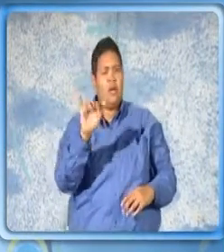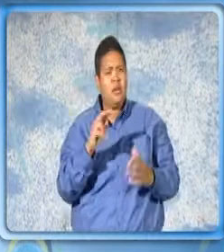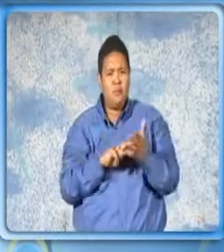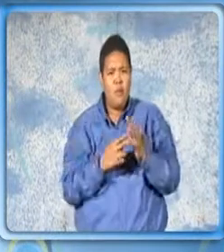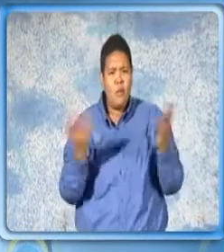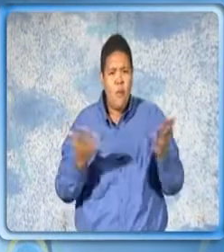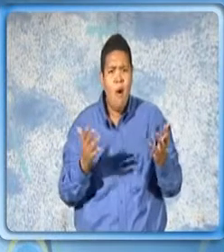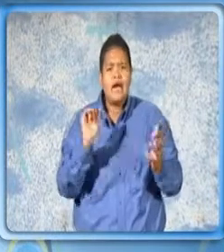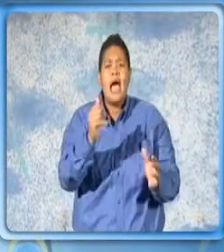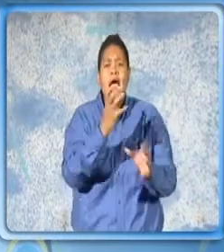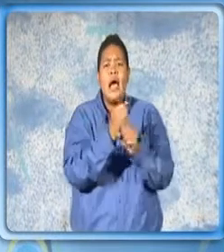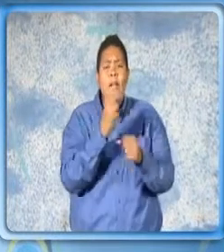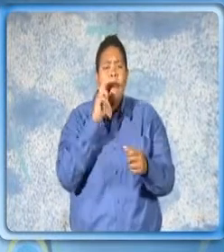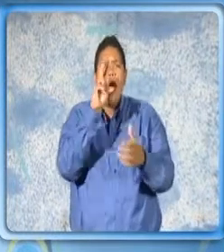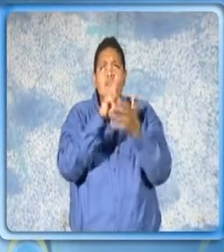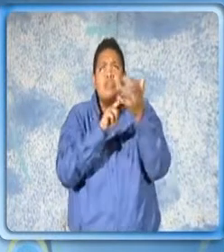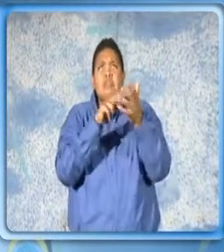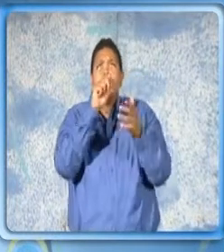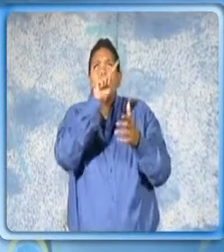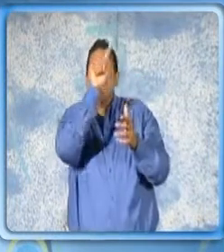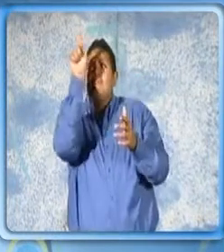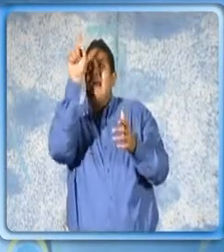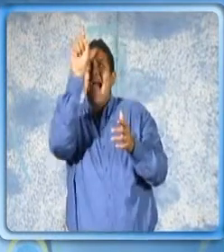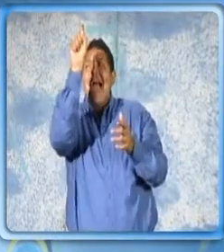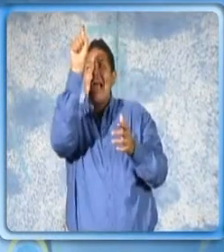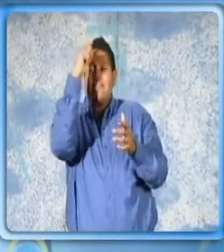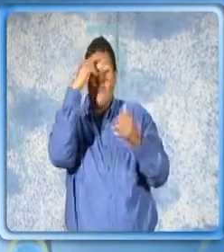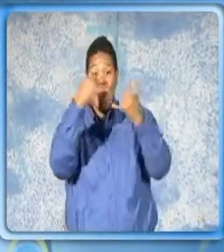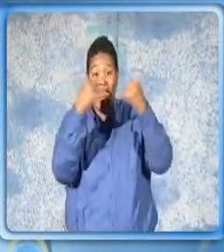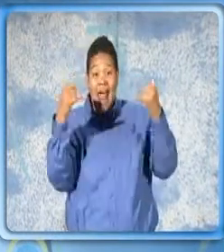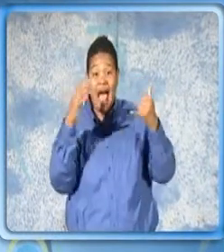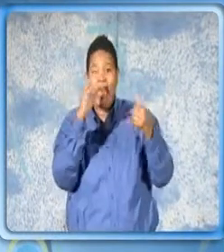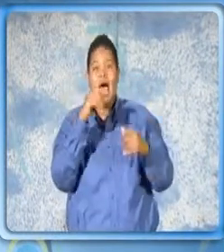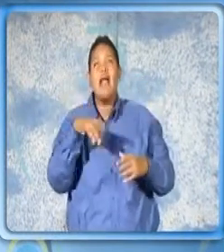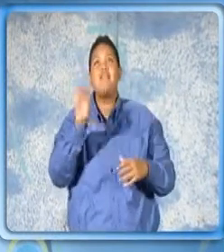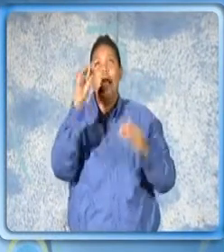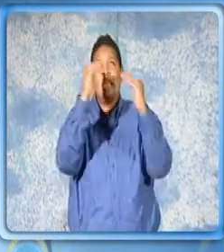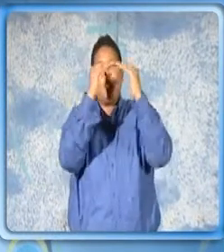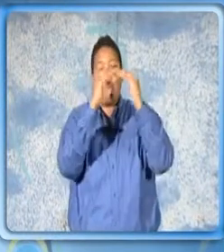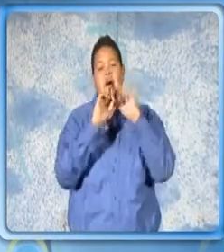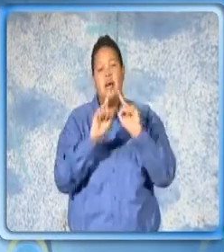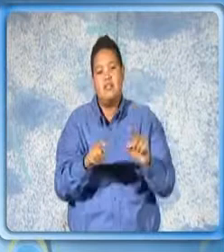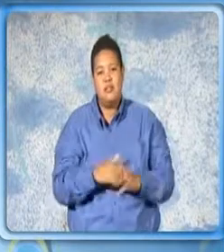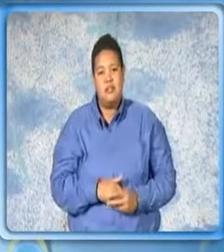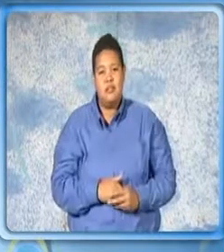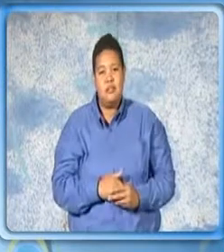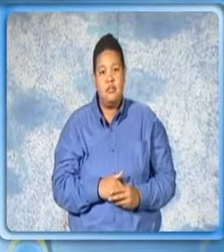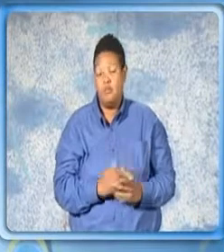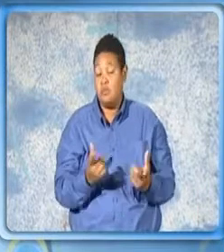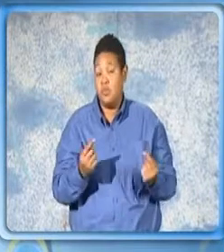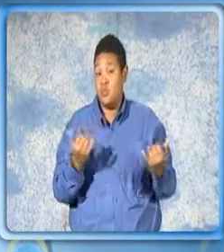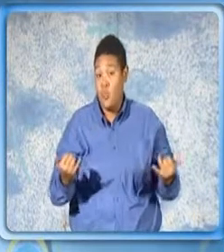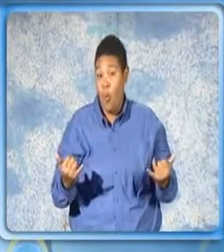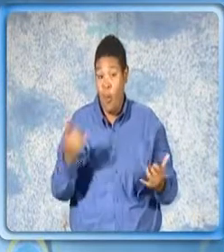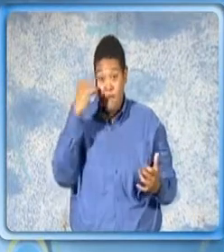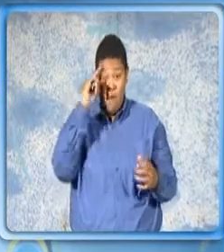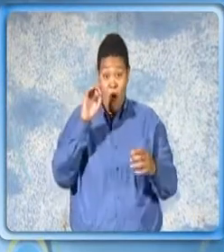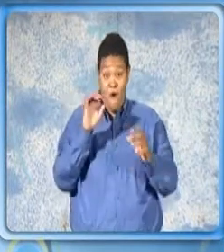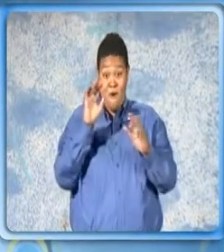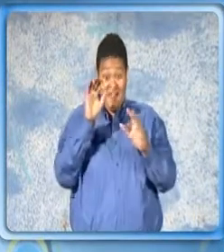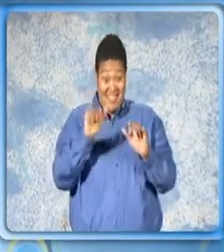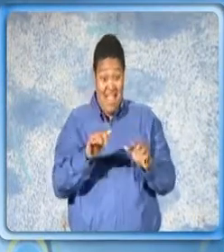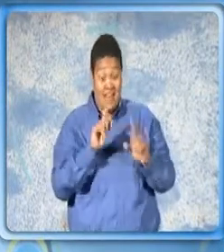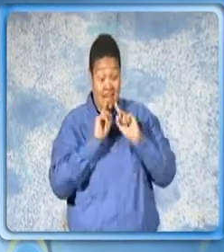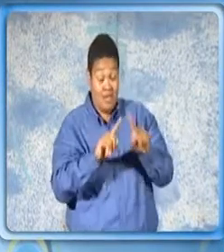be obtained by reading off the x-coordinate of the line and equating. So, for the function y